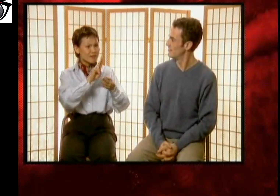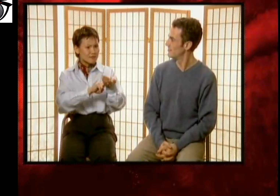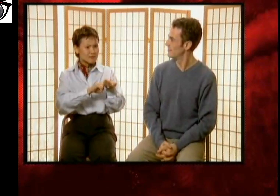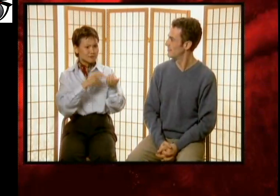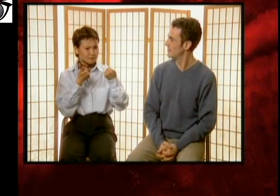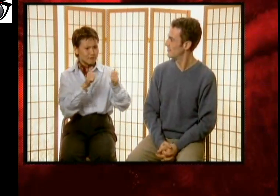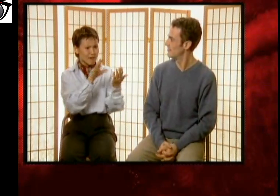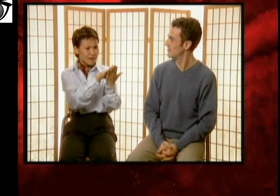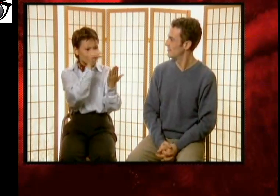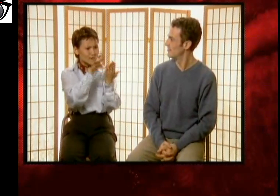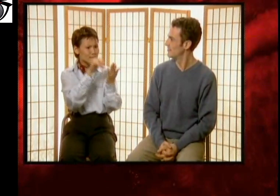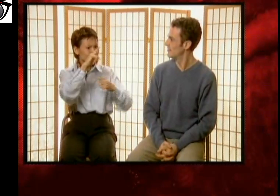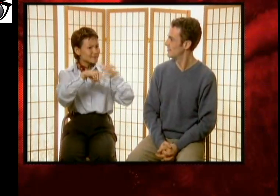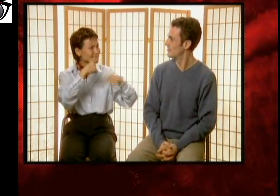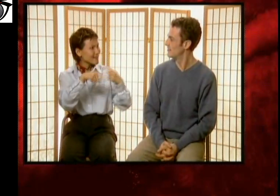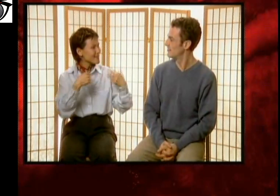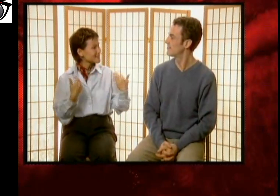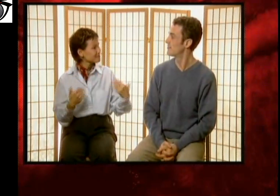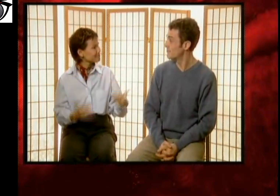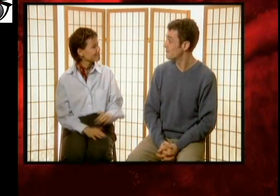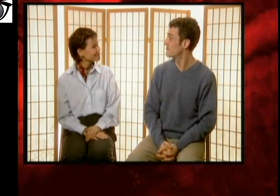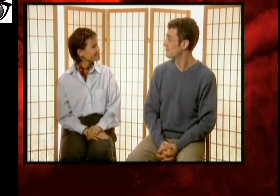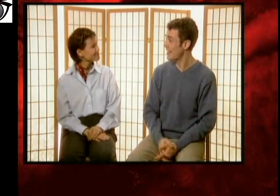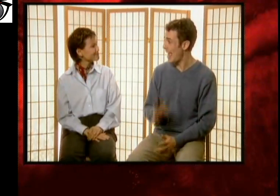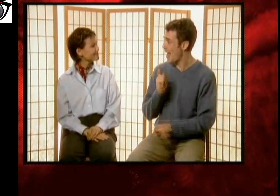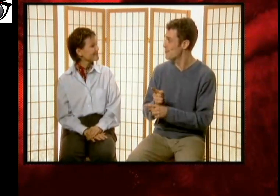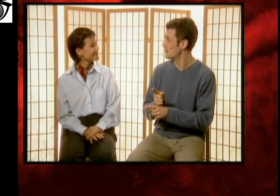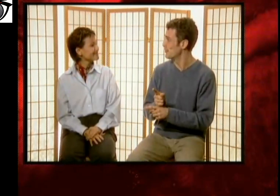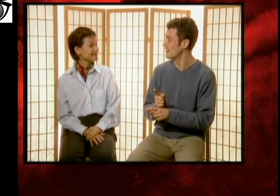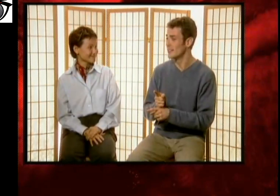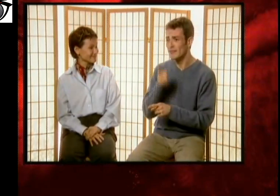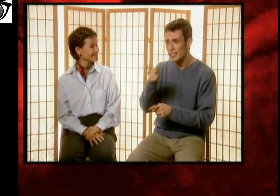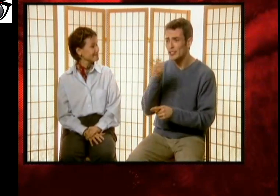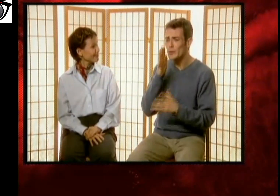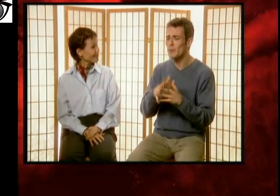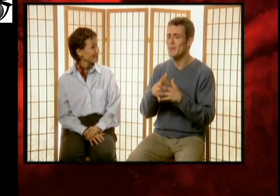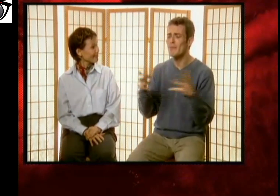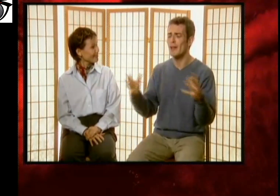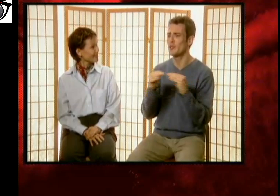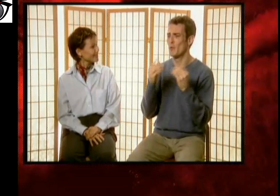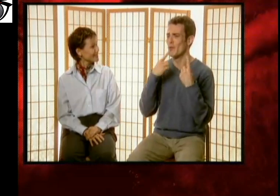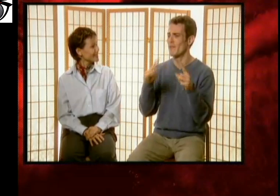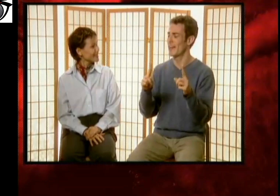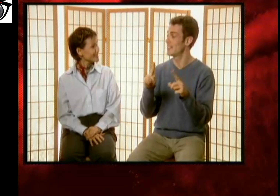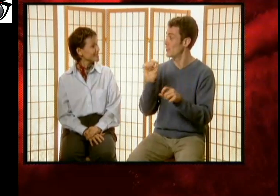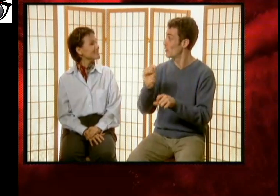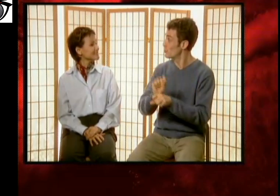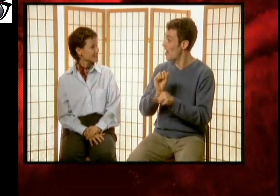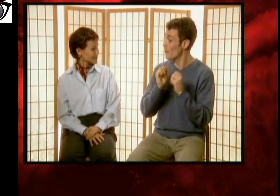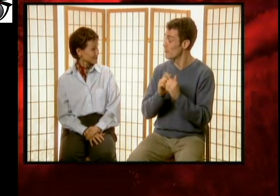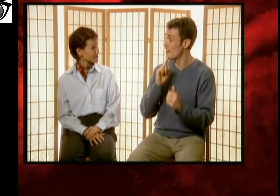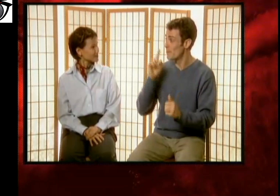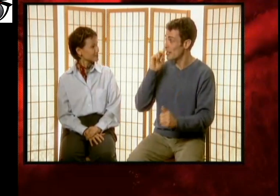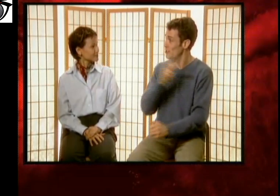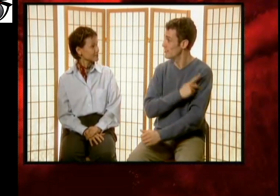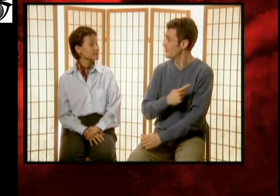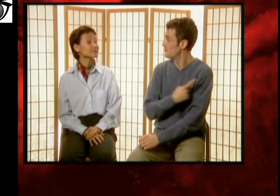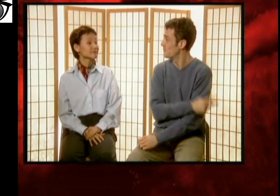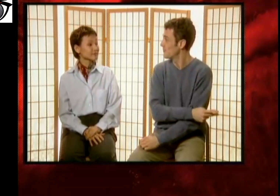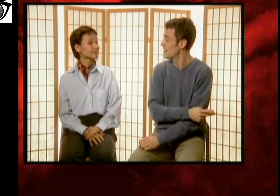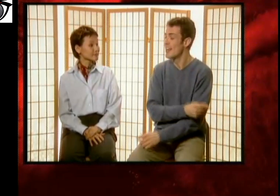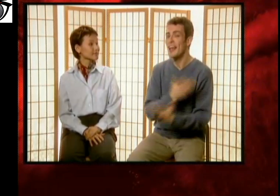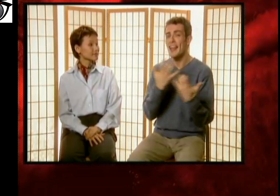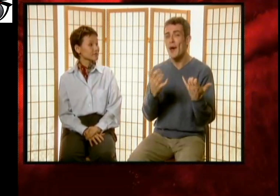Good for that nurse for trying to learn sign language. Absolutely. She will be much more effective in her job with deaf